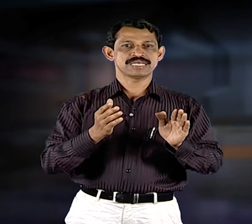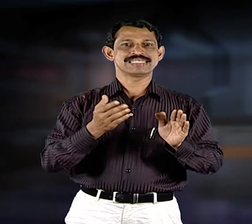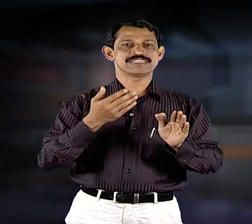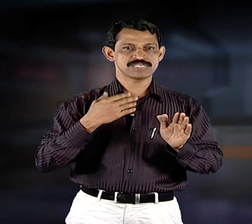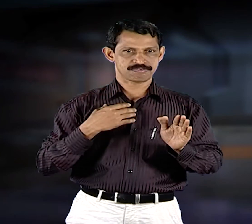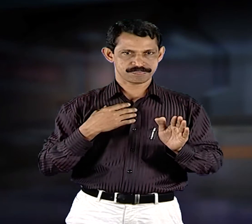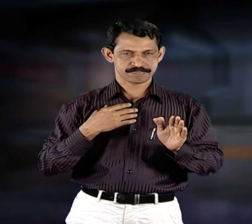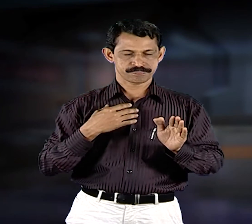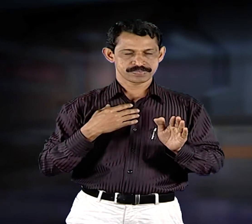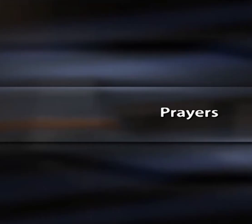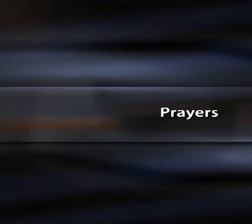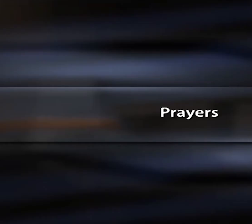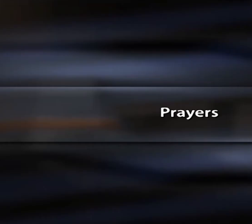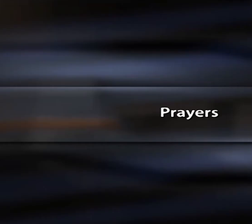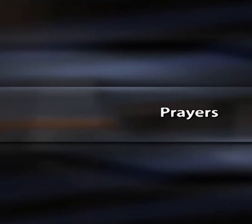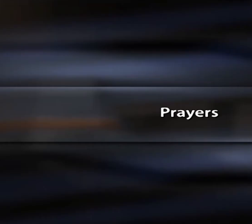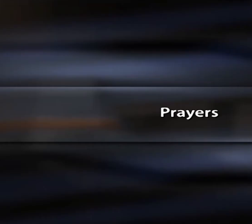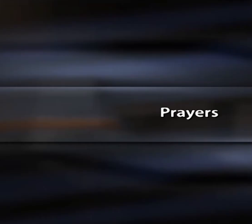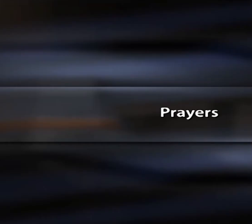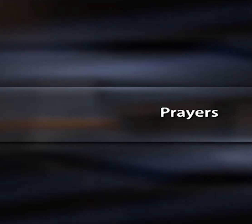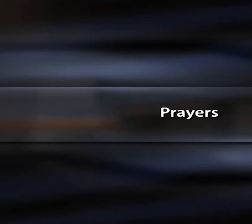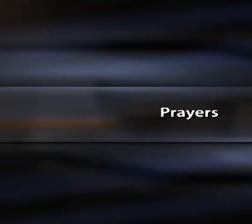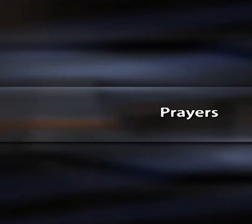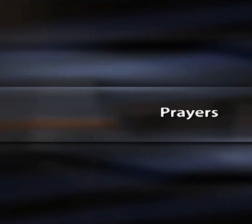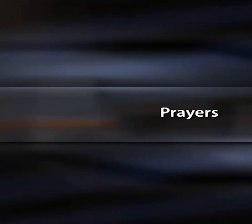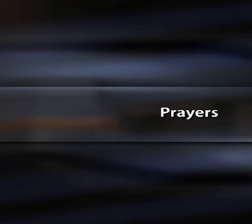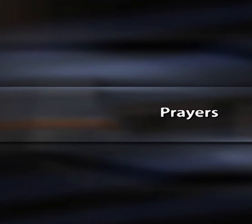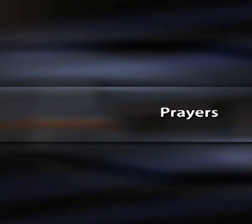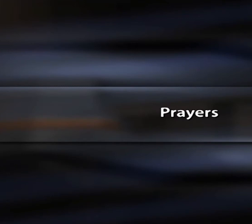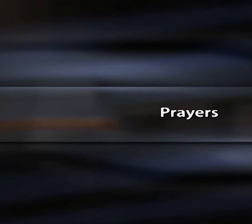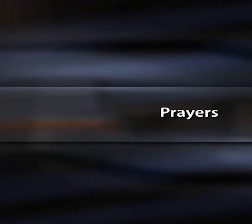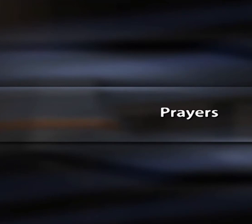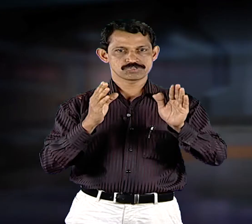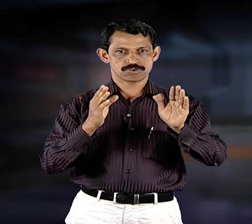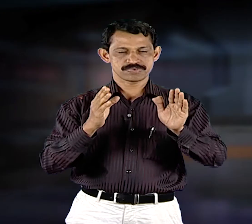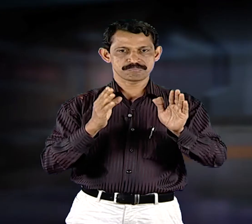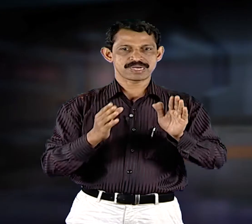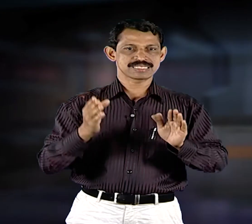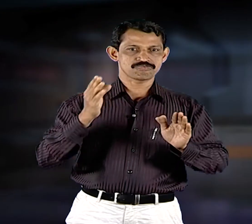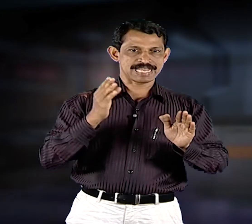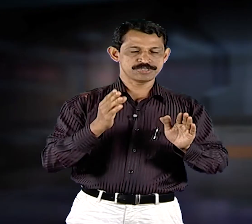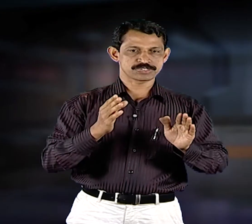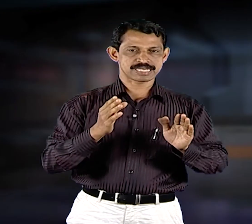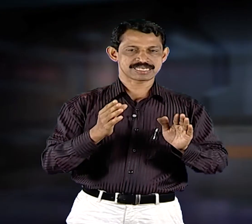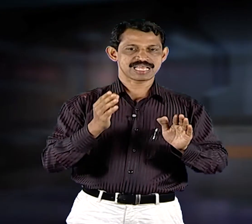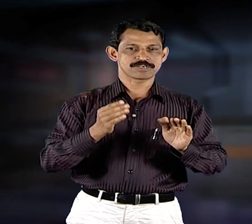inner self. Prayer is considered to be one of the most effective tools of imparting value education among